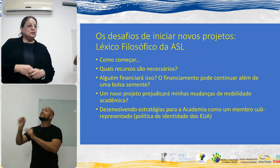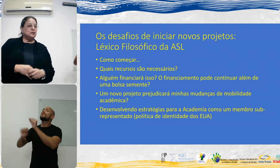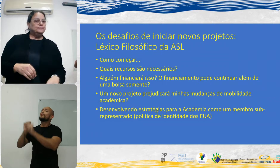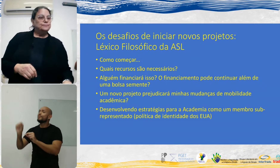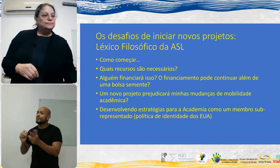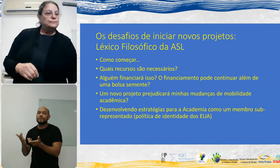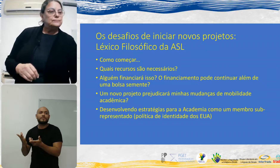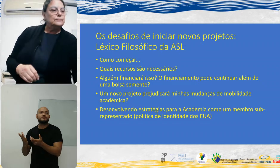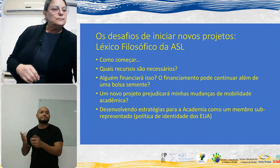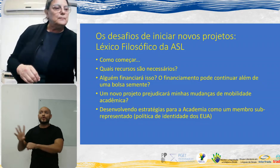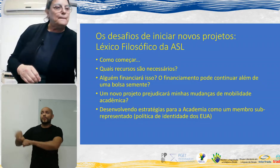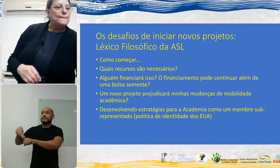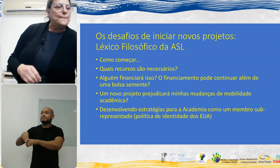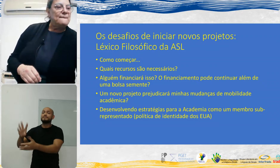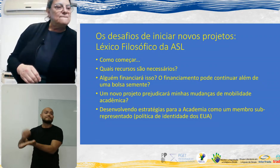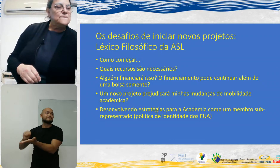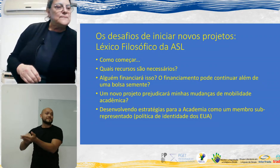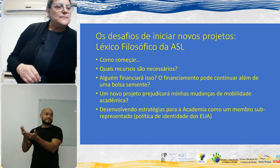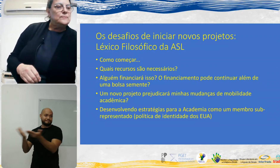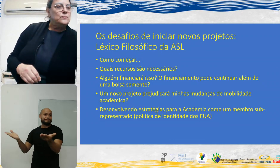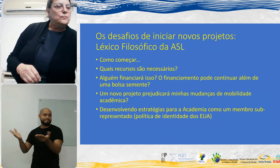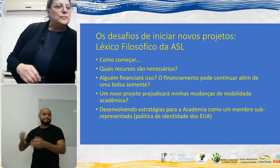knowledge.